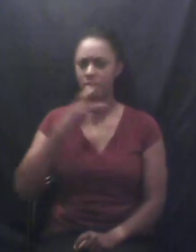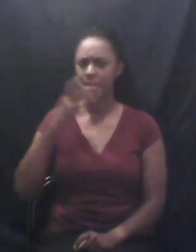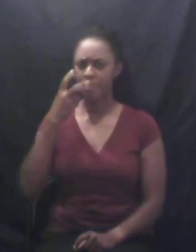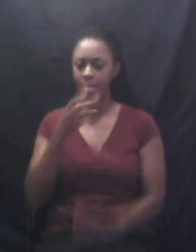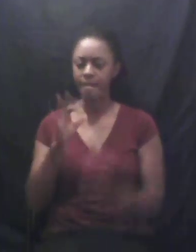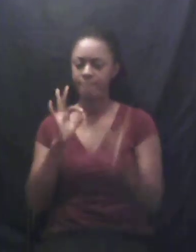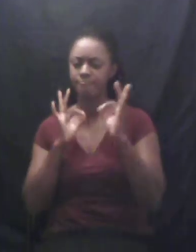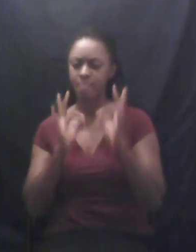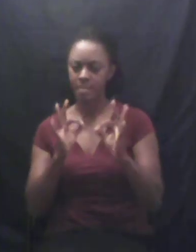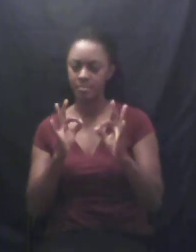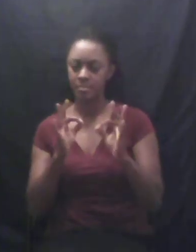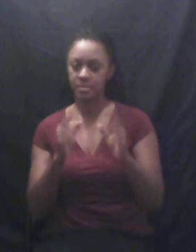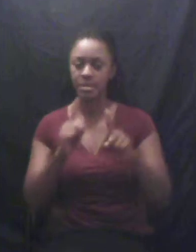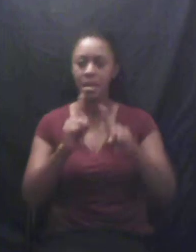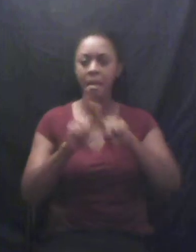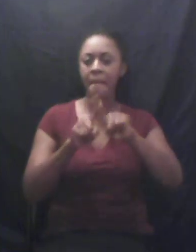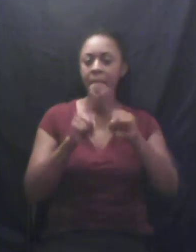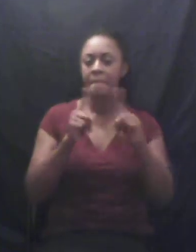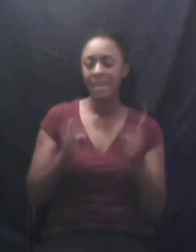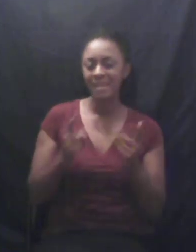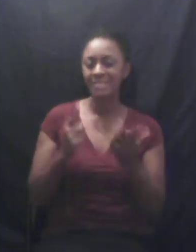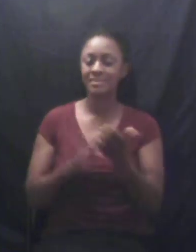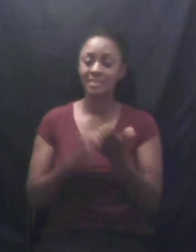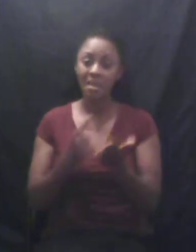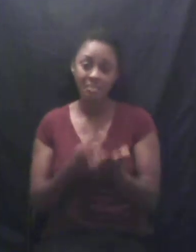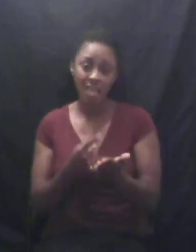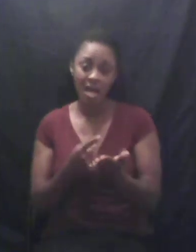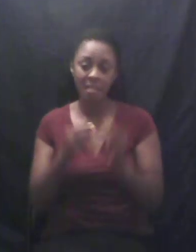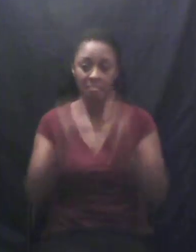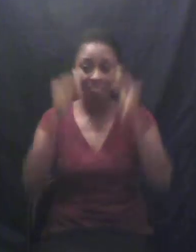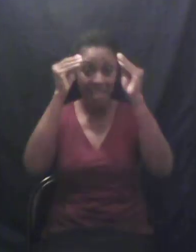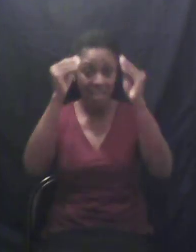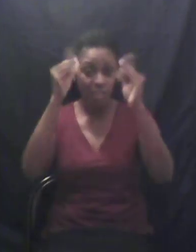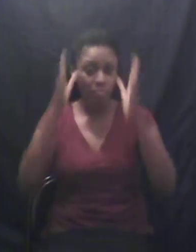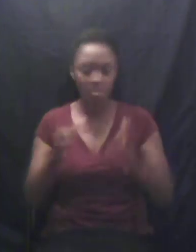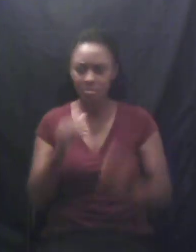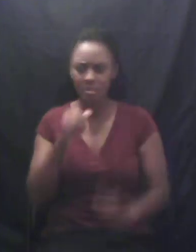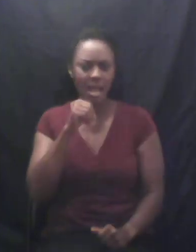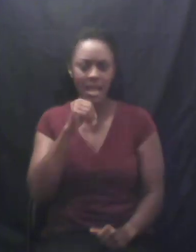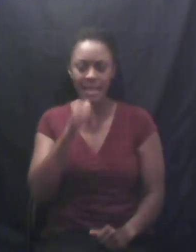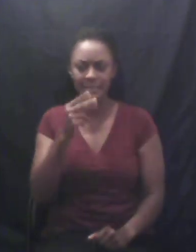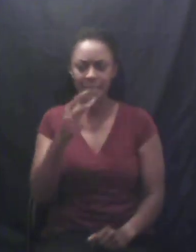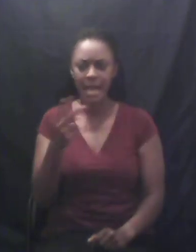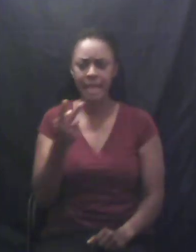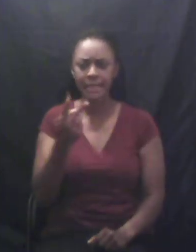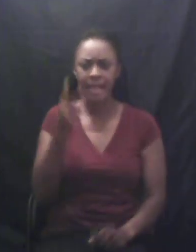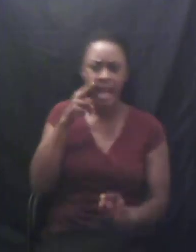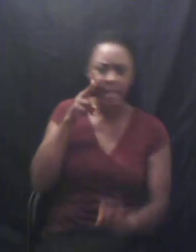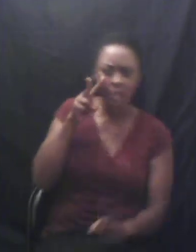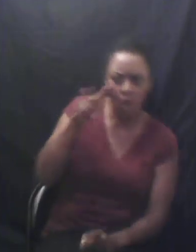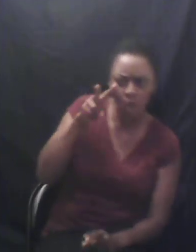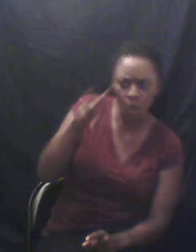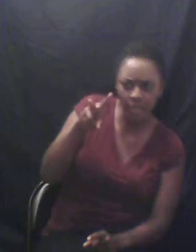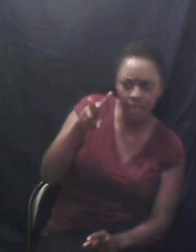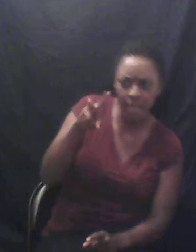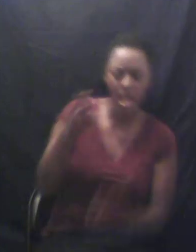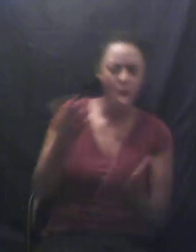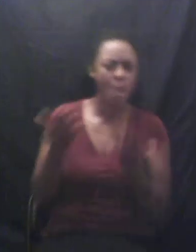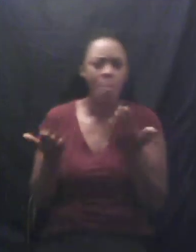problem is the instructor's not always looking at them. The instructor may turn around, write on the board. Someone